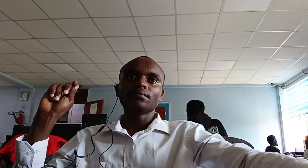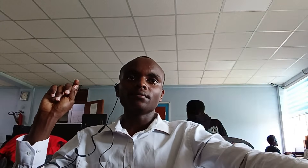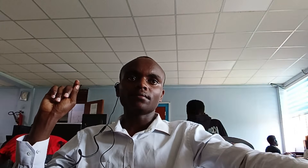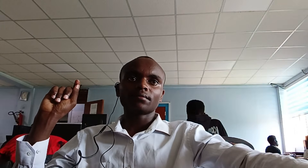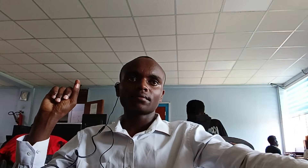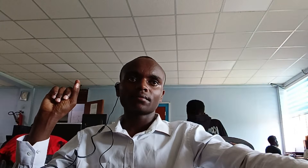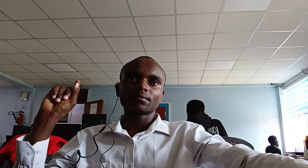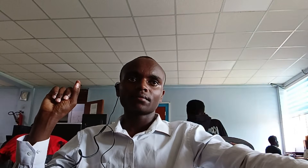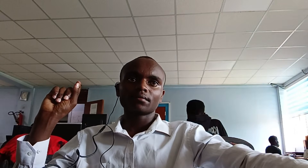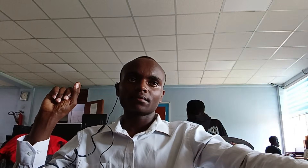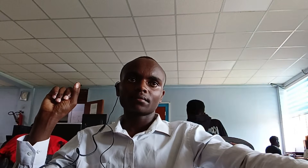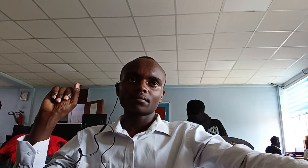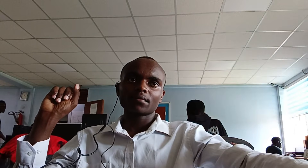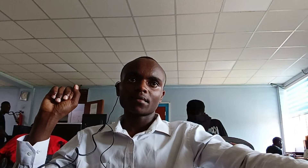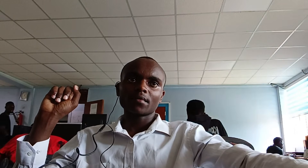Mm-hmm.